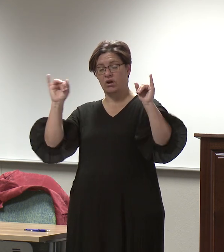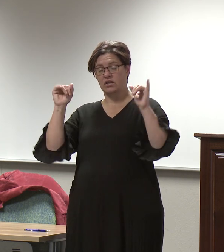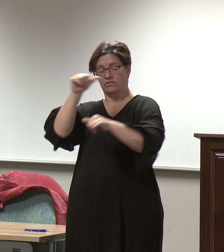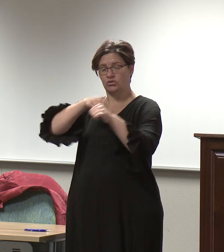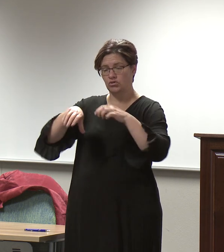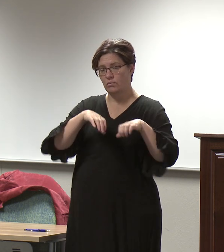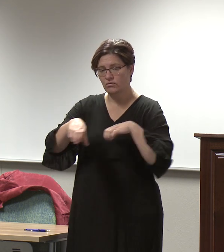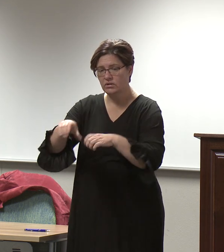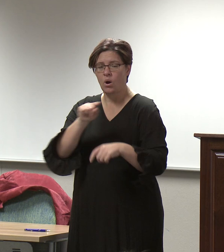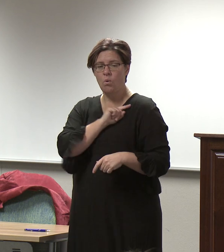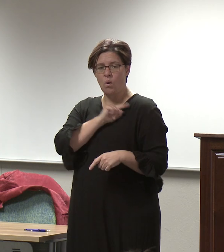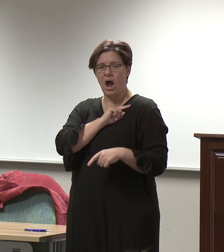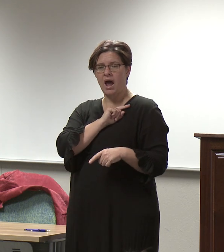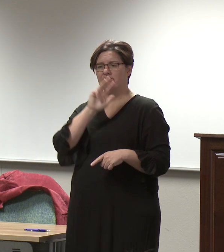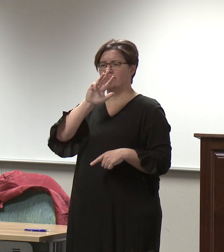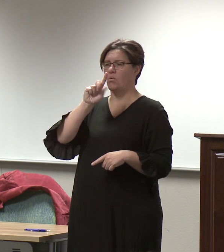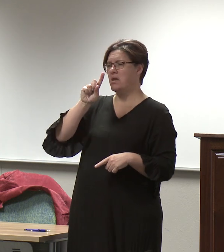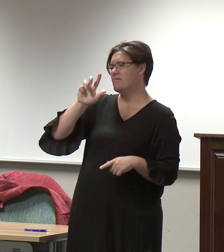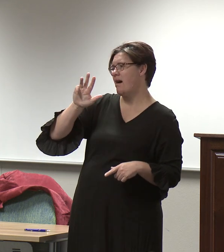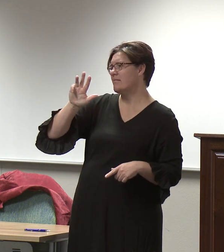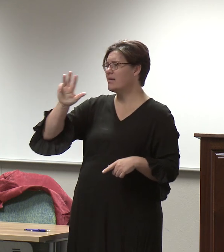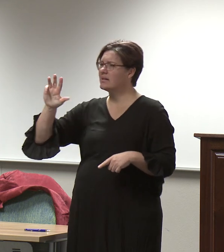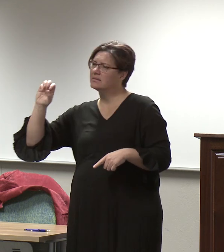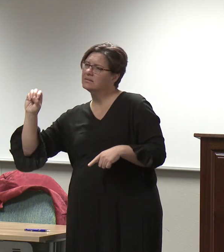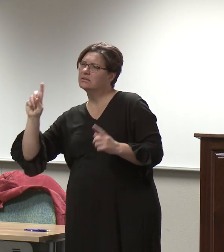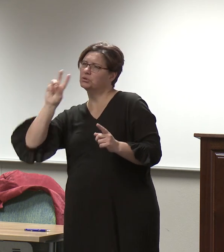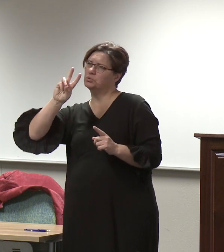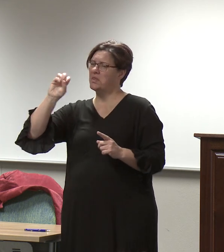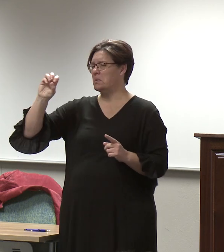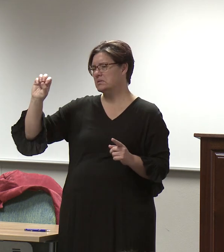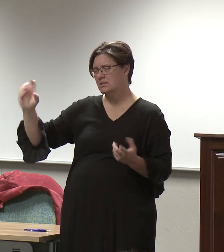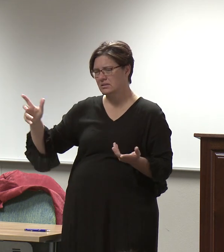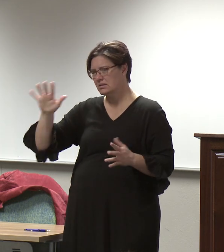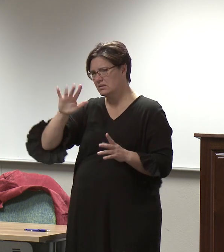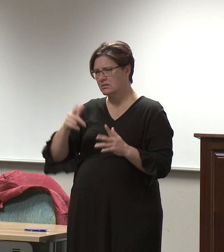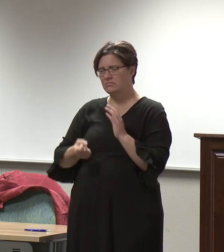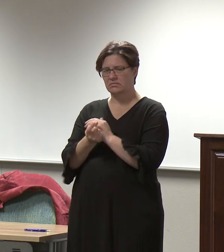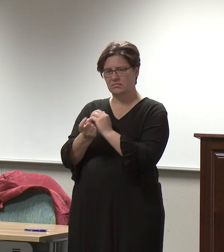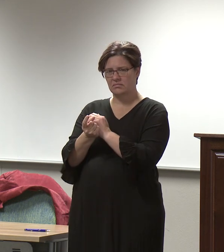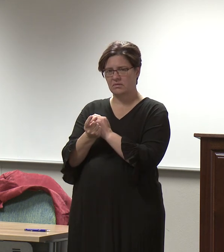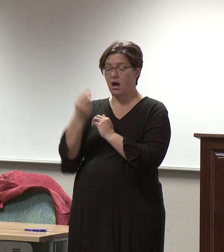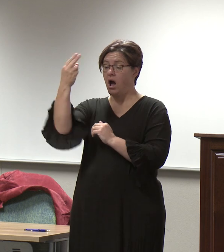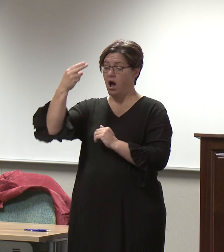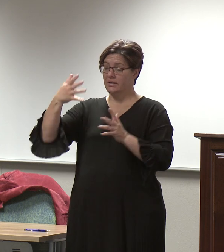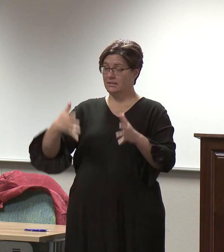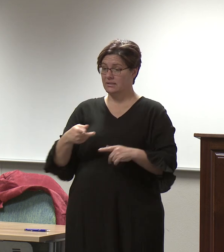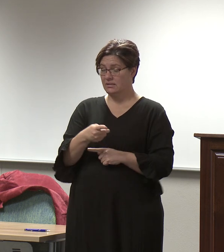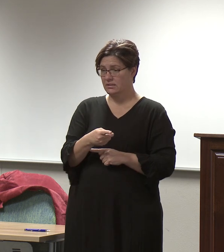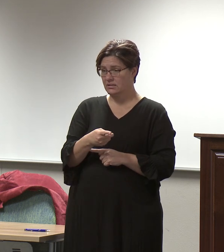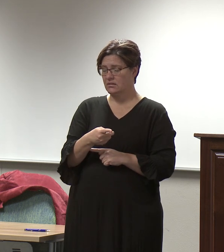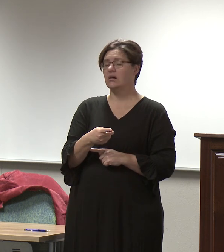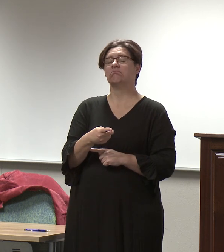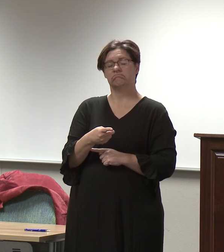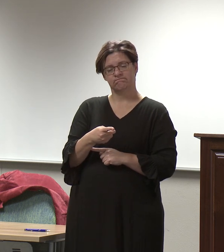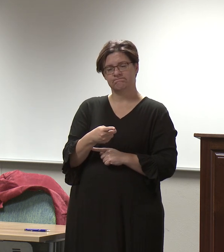the, because it became the 90s and the 2000s, I saw that in many countries the artists were the ones